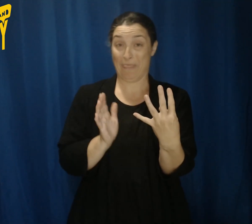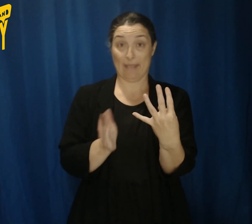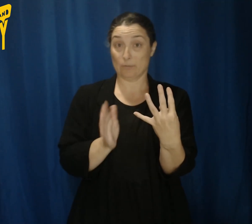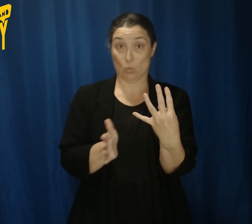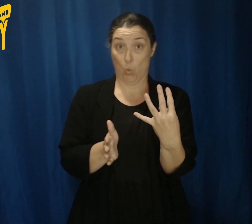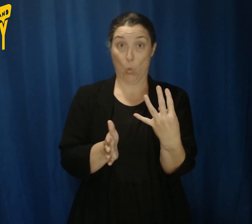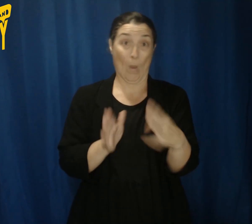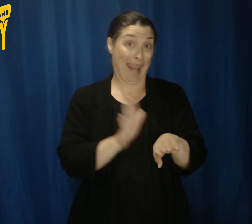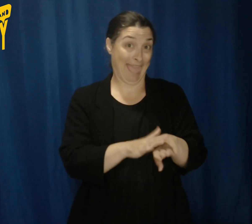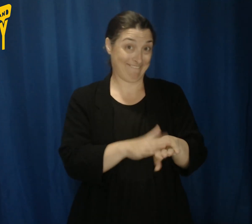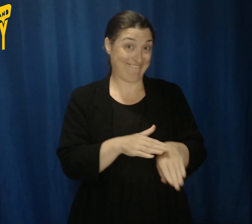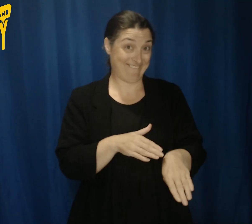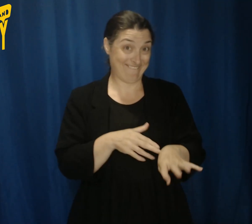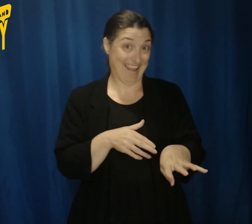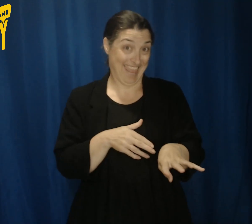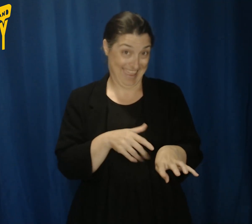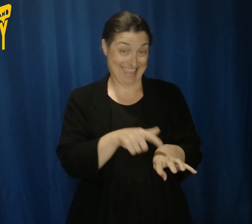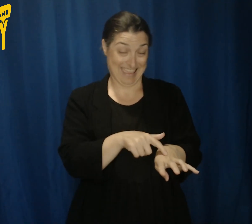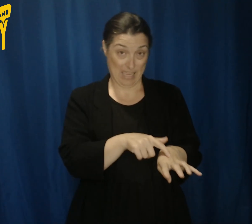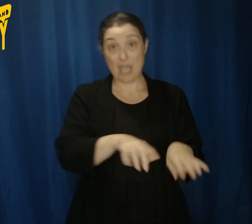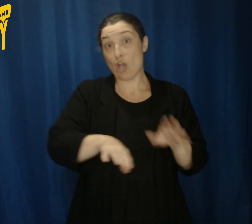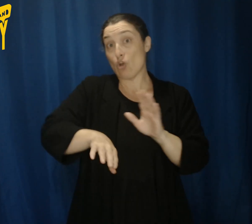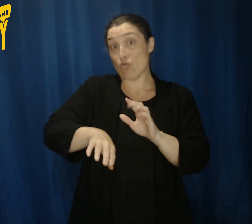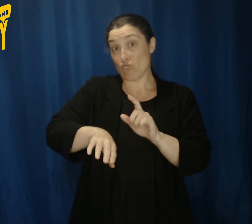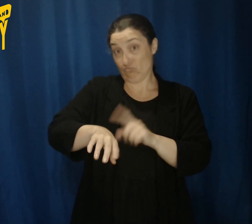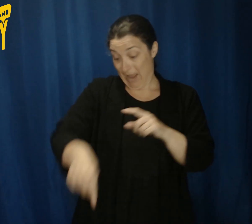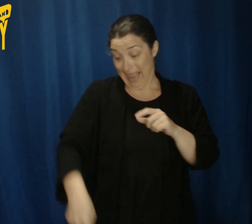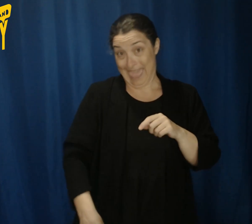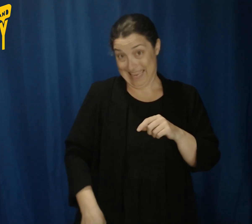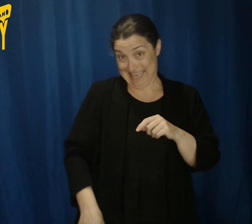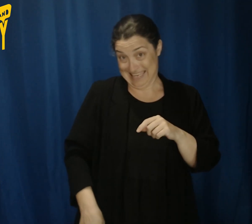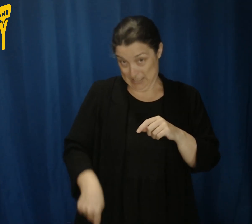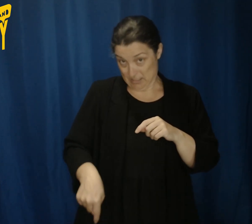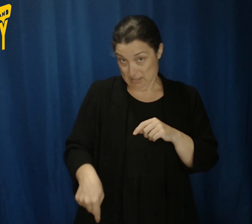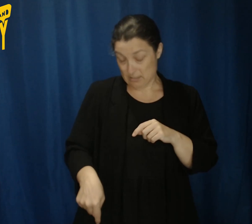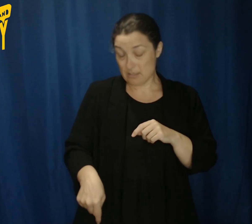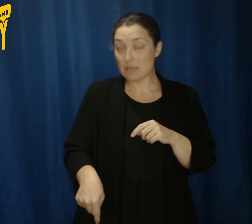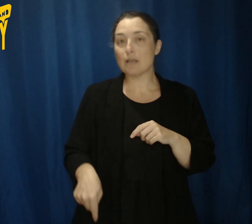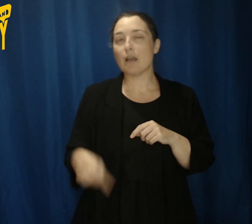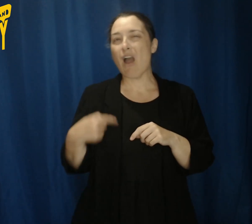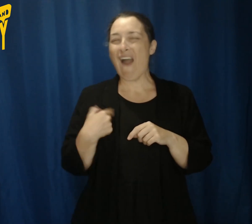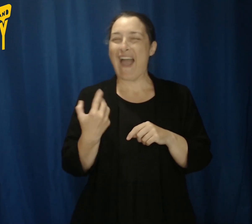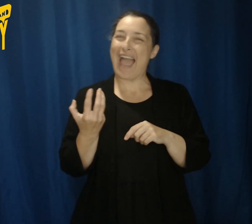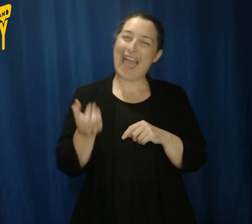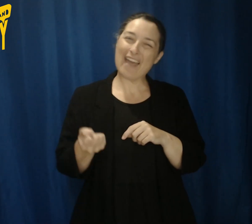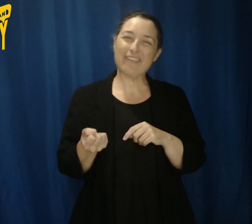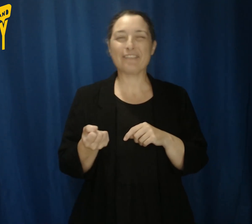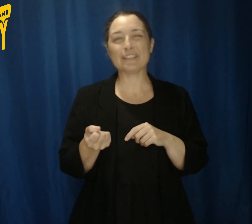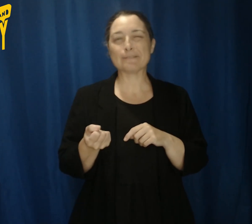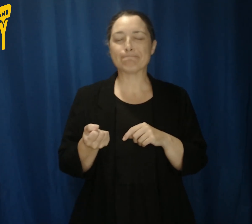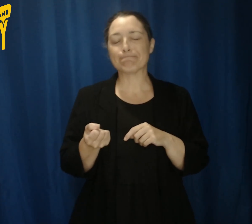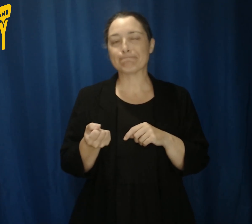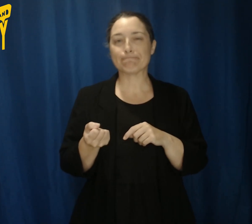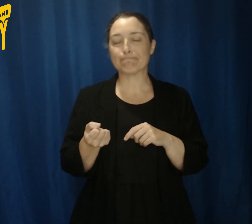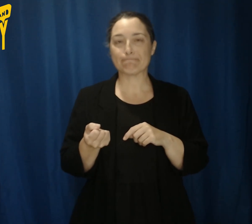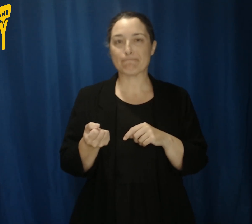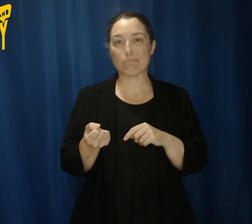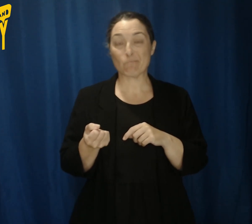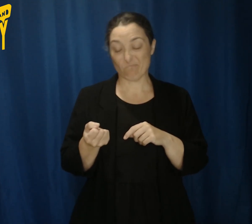leg. And then if we go over to my right leg, I have just 2/3 of the way to a knee.